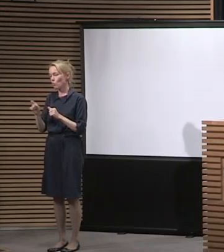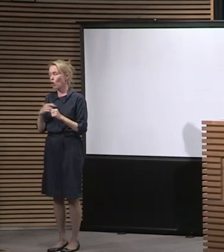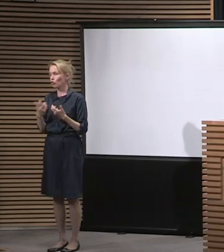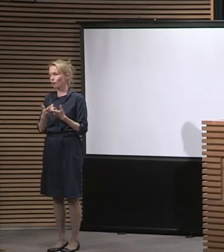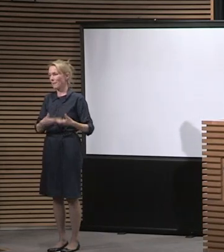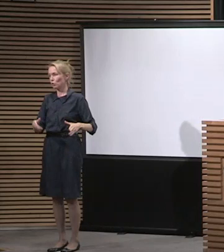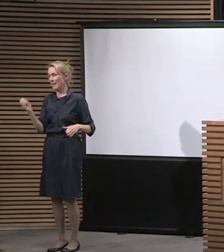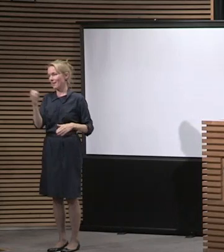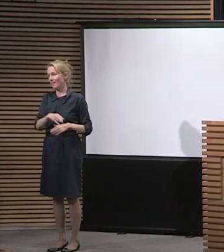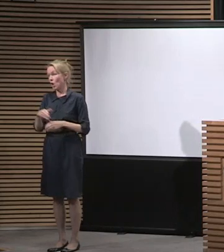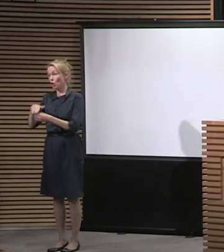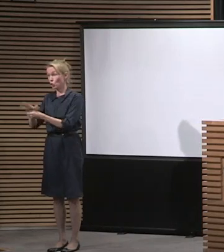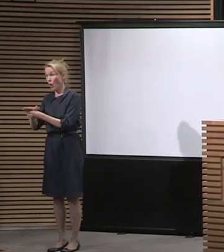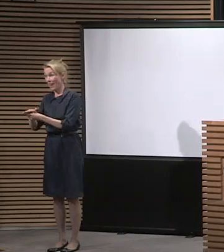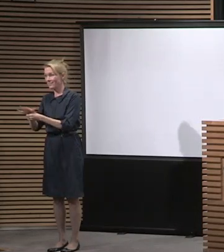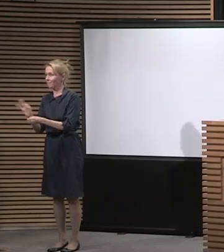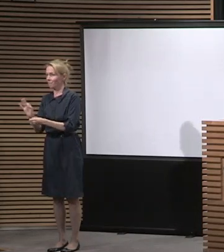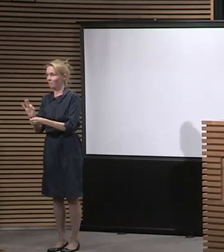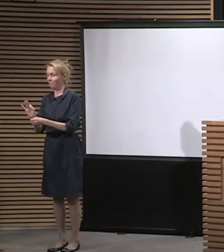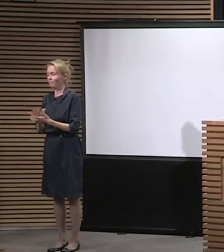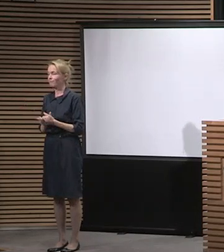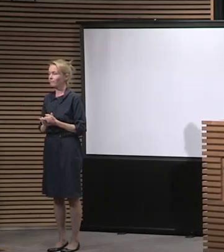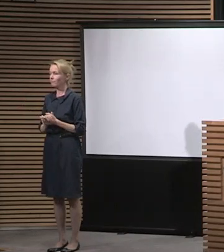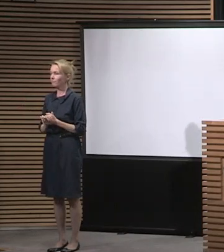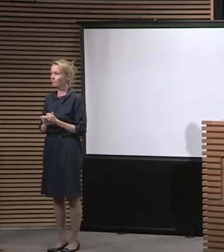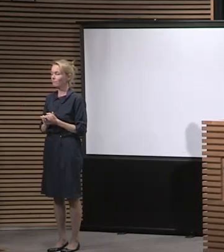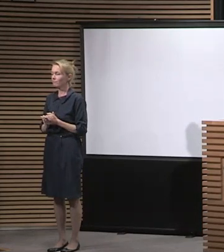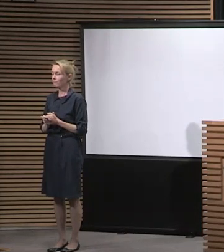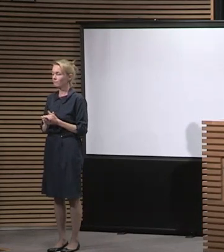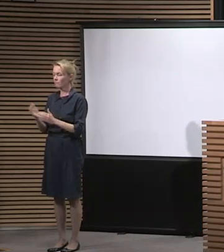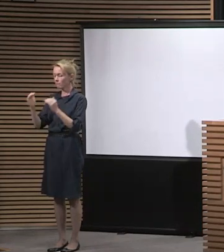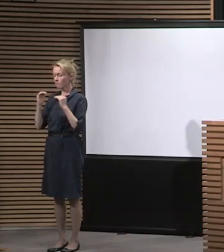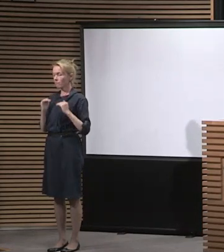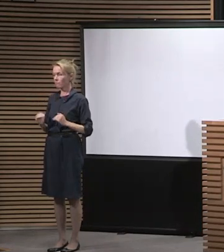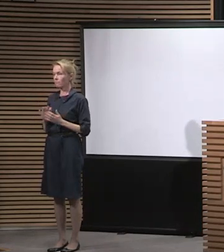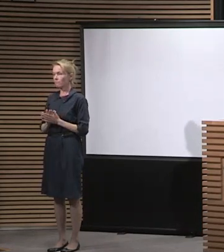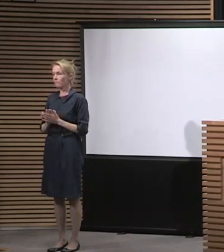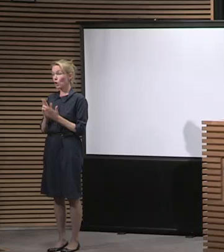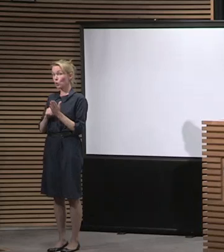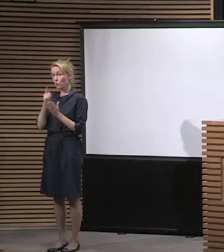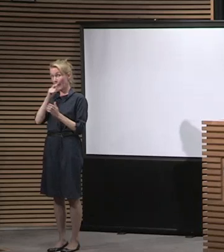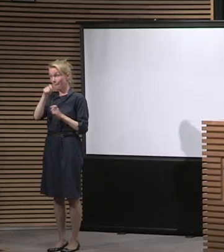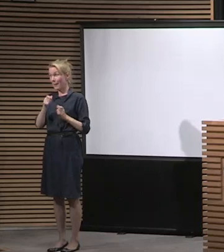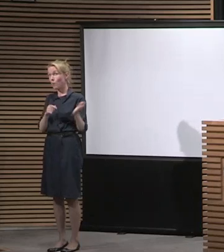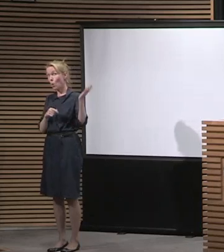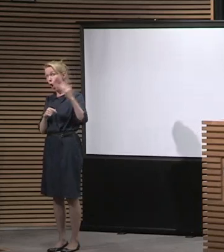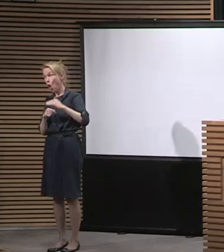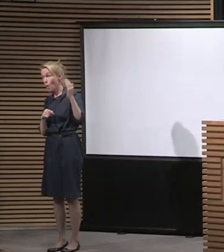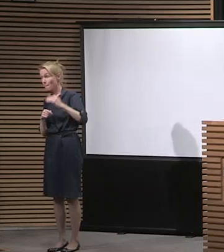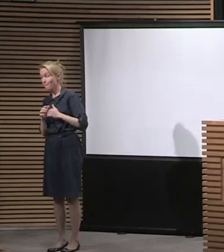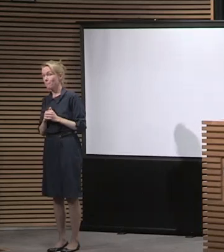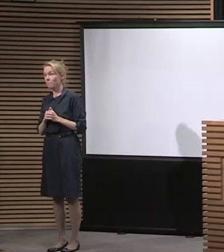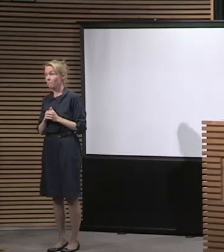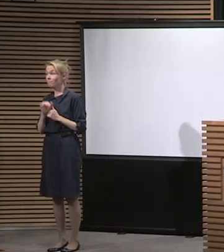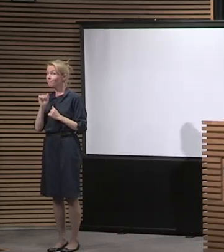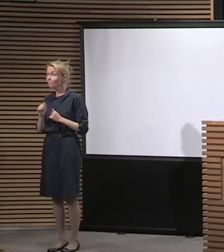not in the toilet. On some other matters. Repatriation of Kiwis. We continue to support those who have arrived home who do not